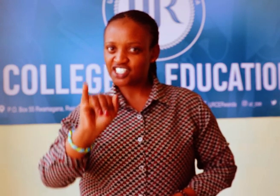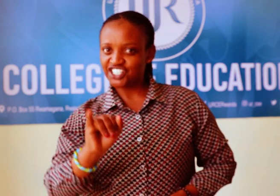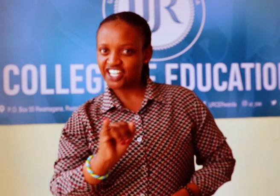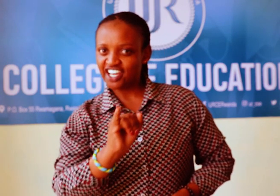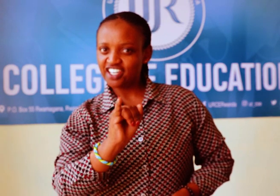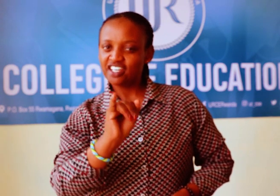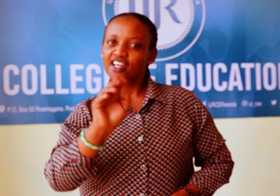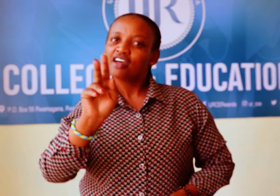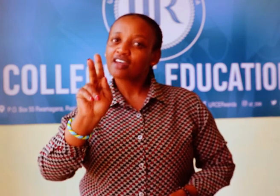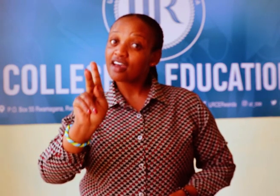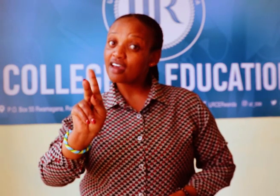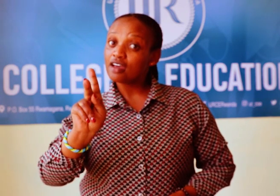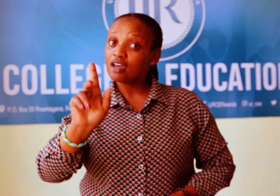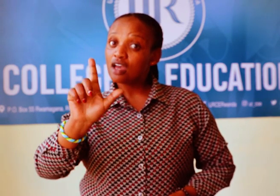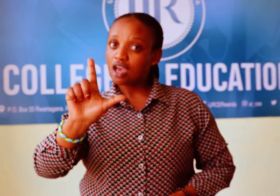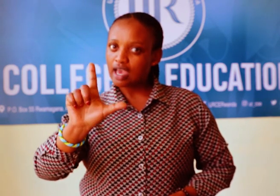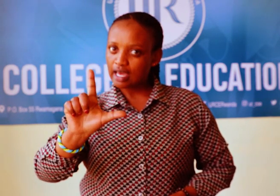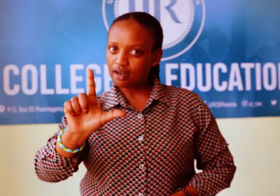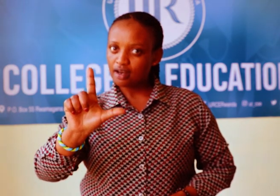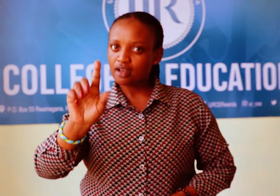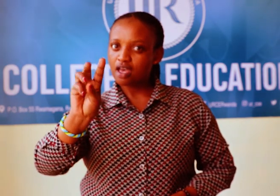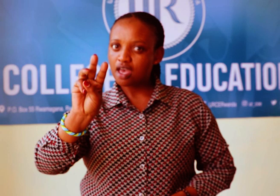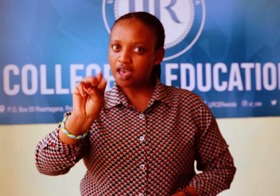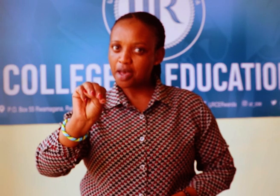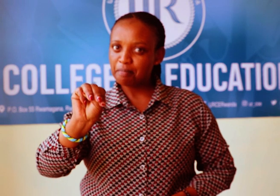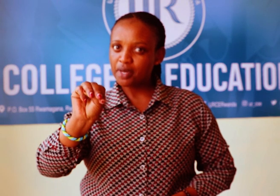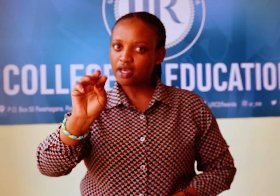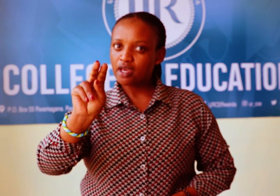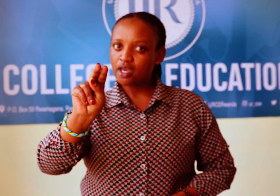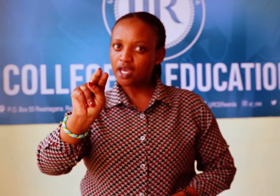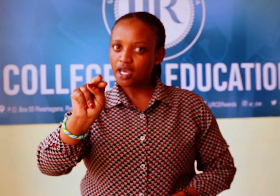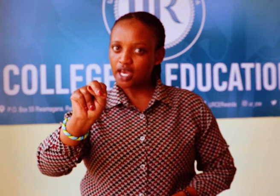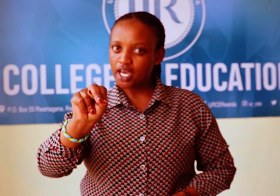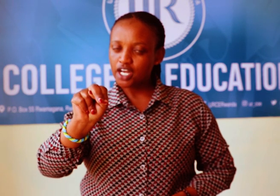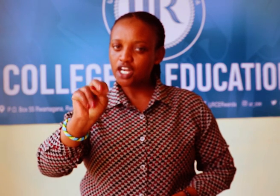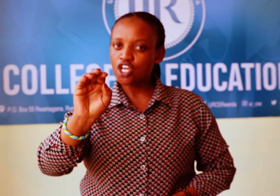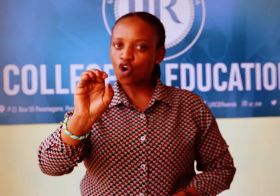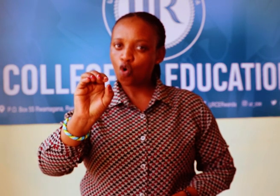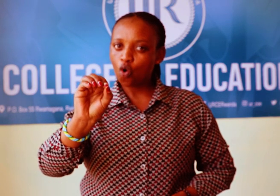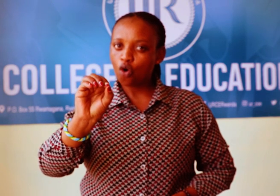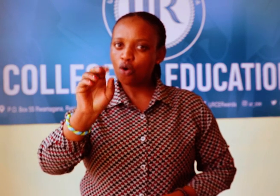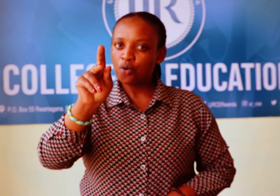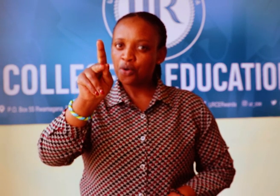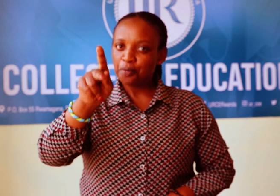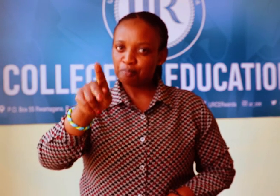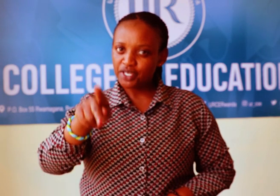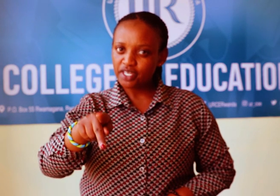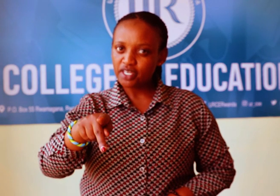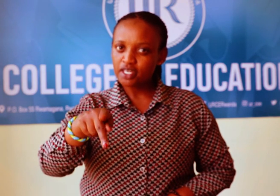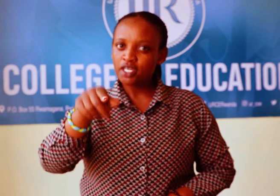J, K, L, M, N, O, P,